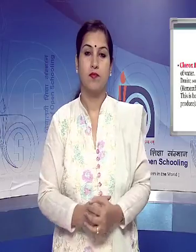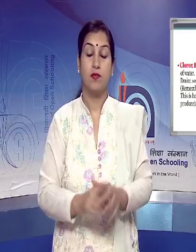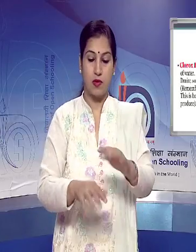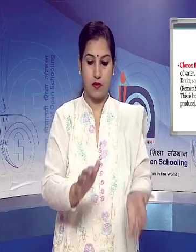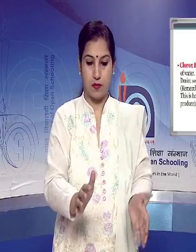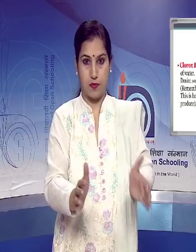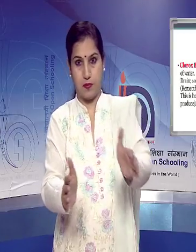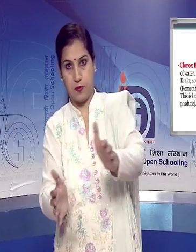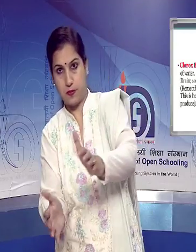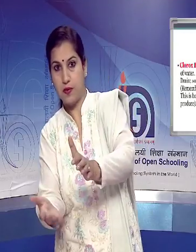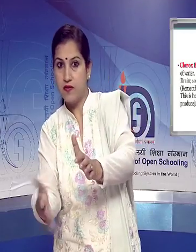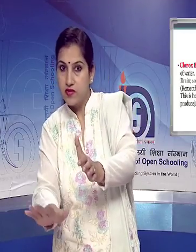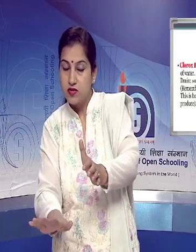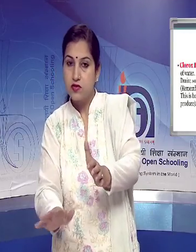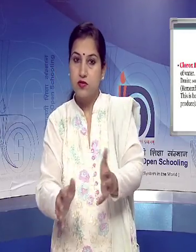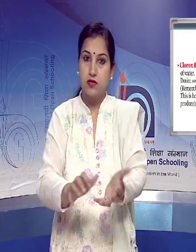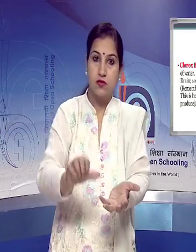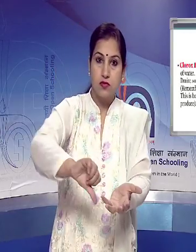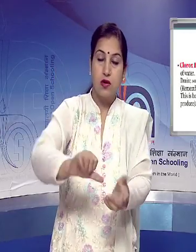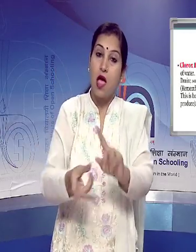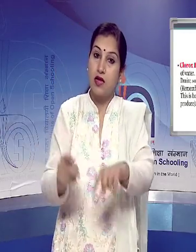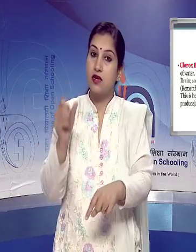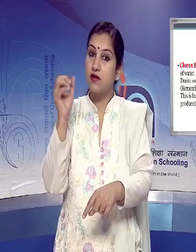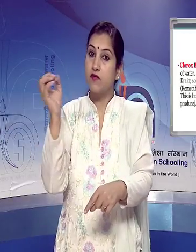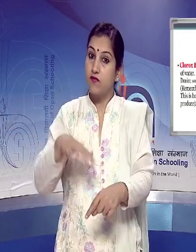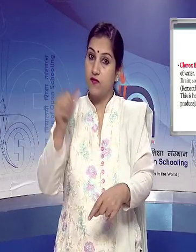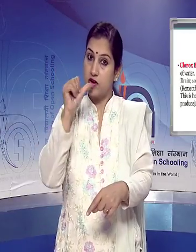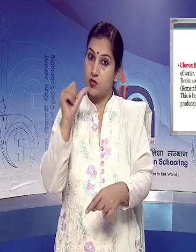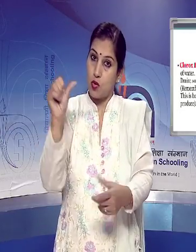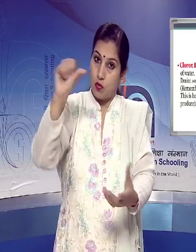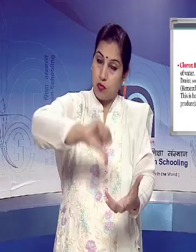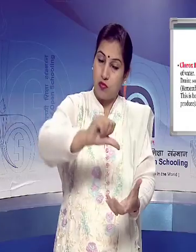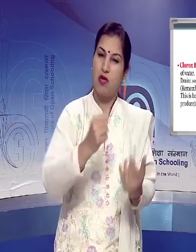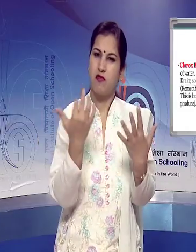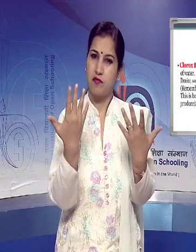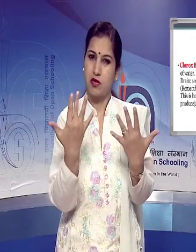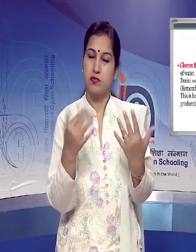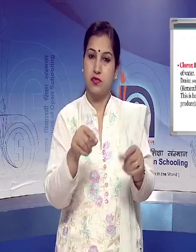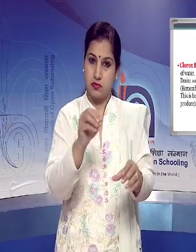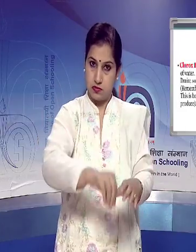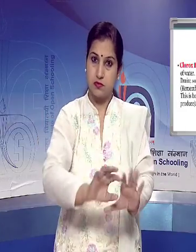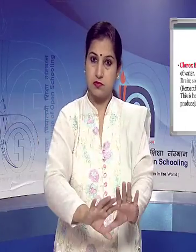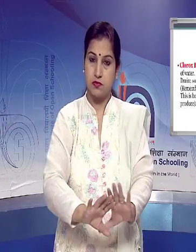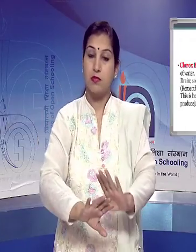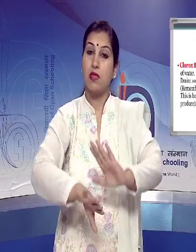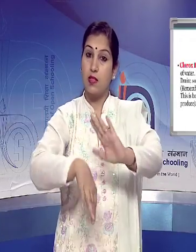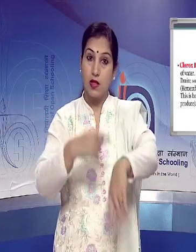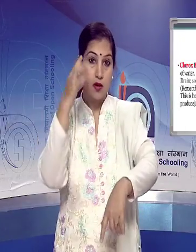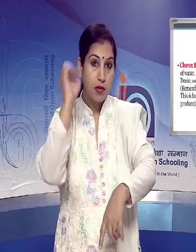Drain. Soak again in fresh water for 5 minutes. Remember, there is chlorine in